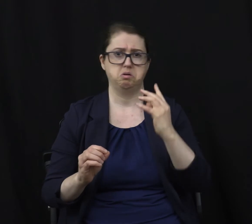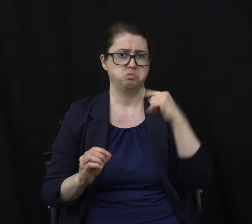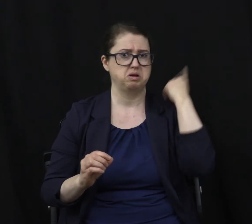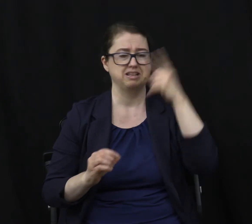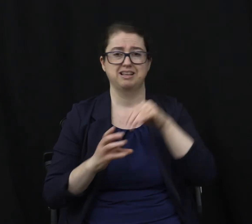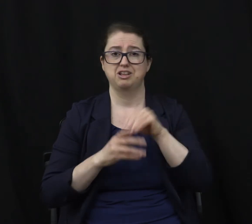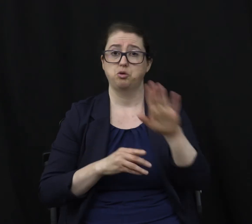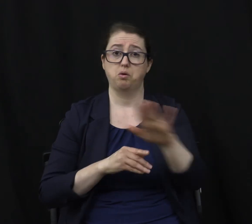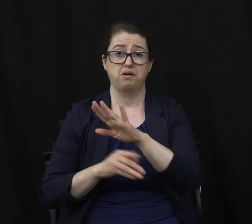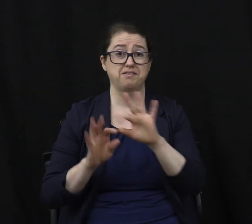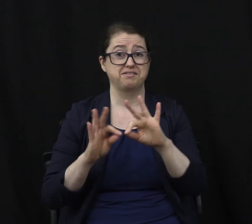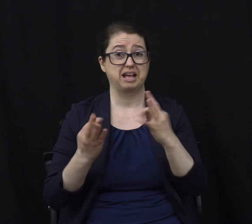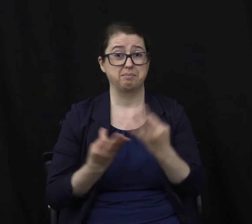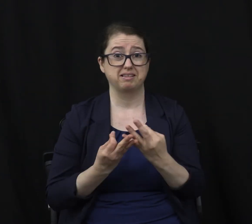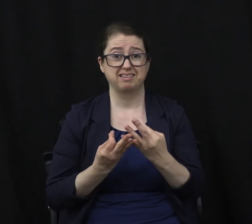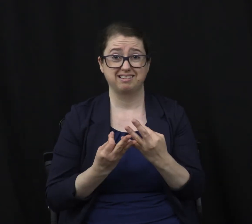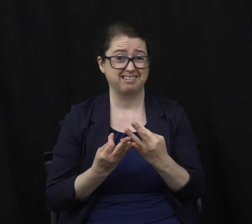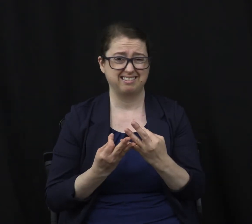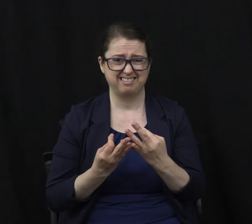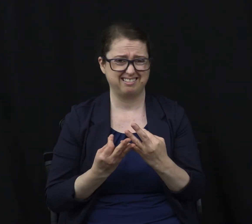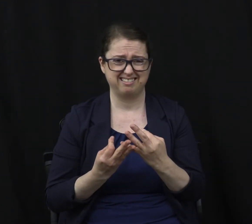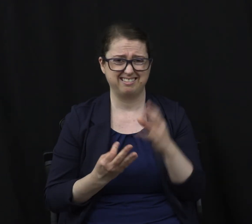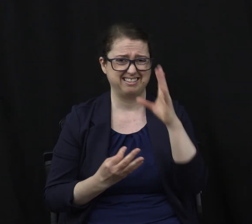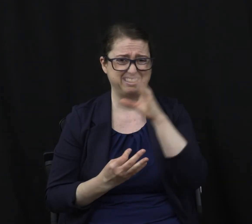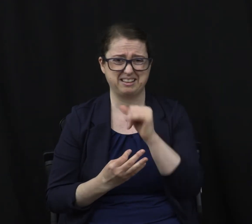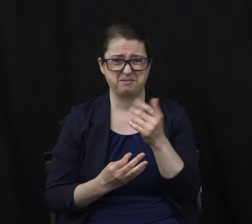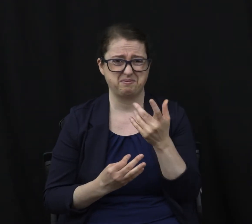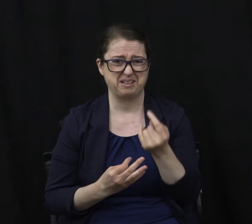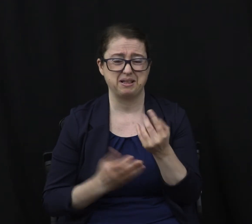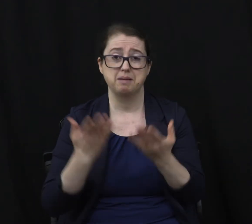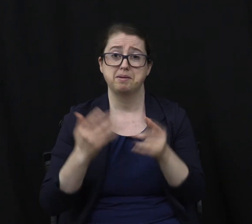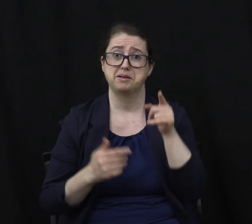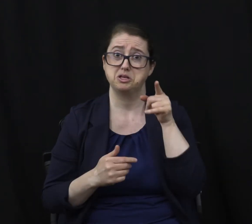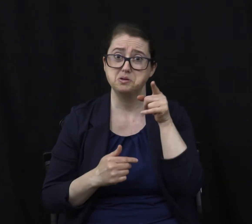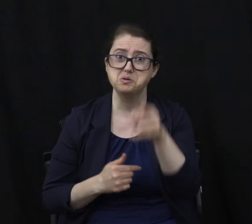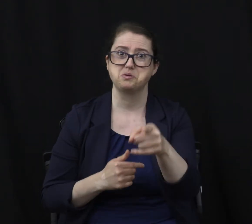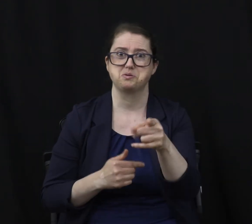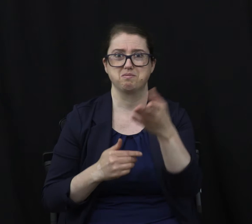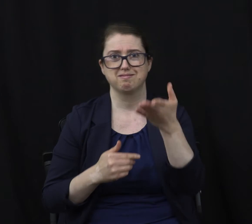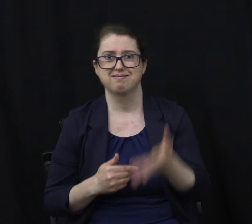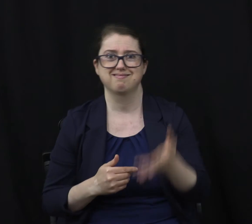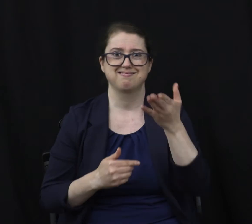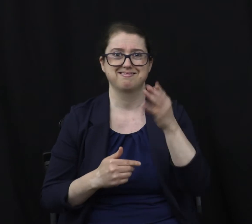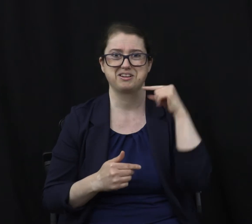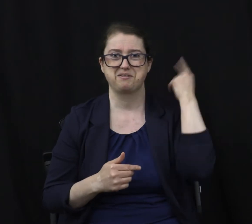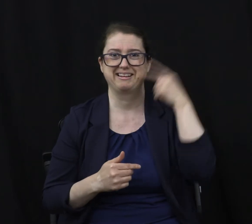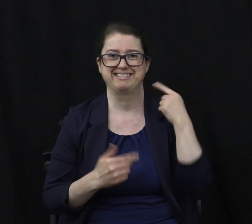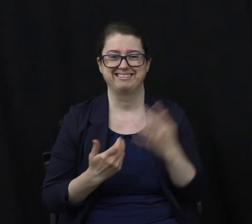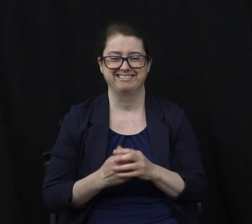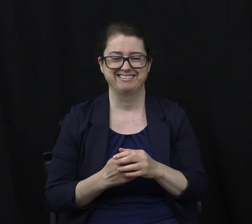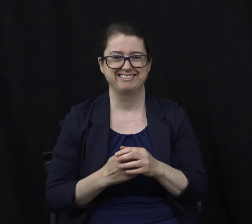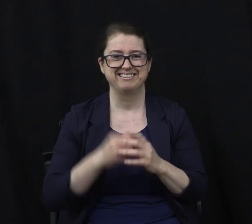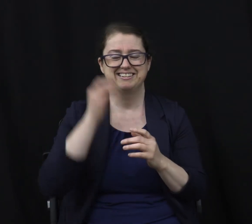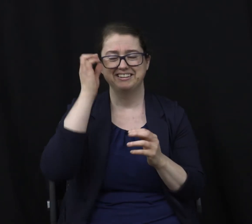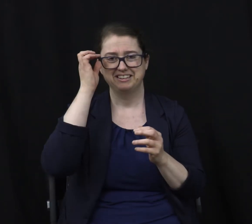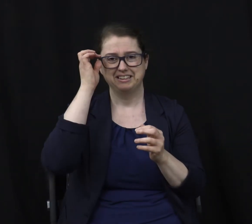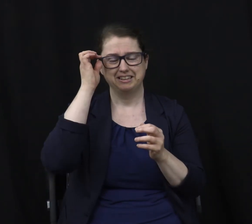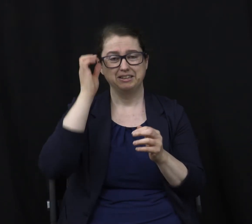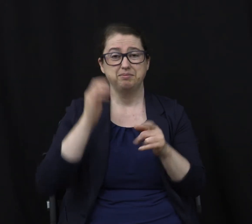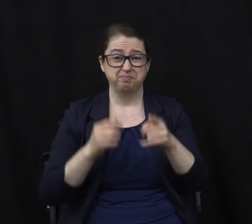what? The crazy might be you. Did you know that there is a clear connection with the amount of